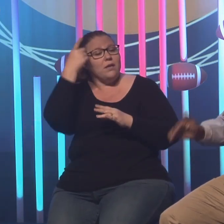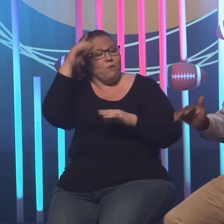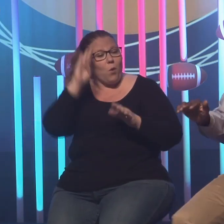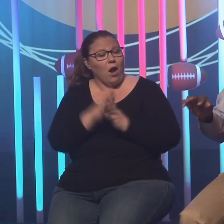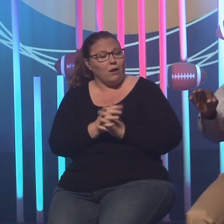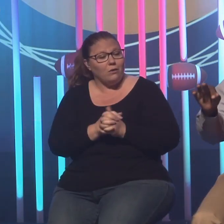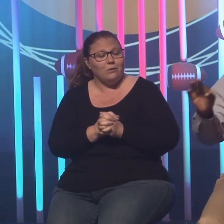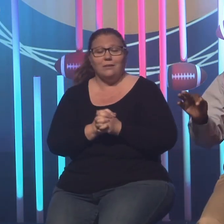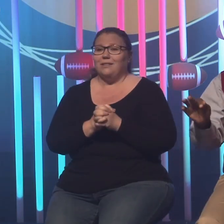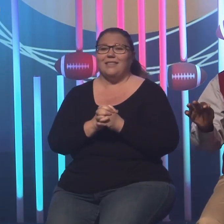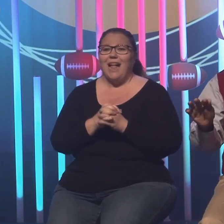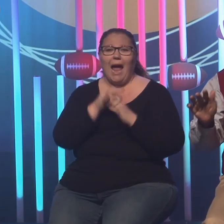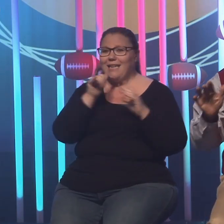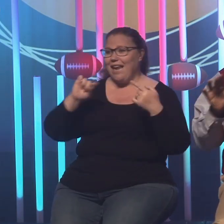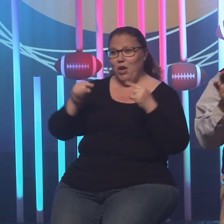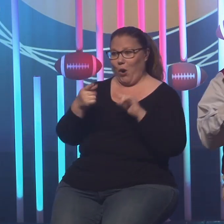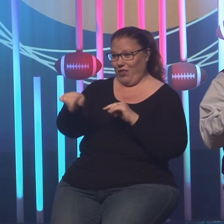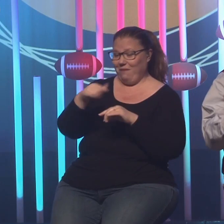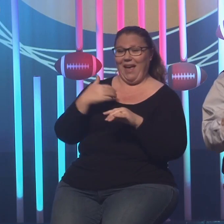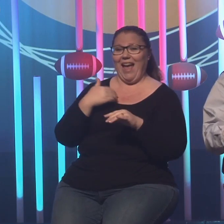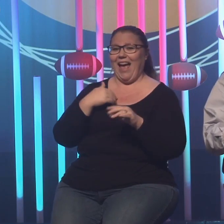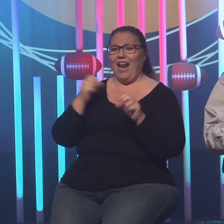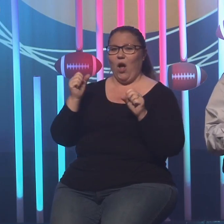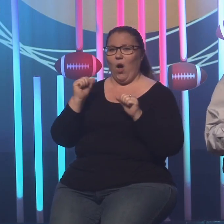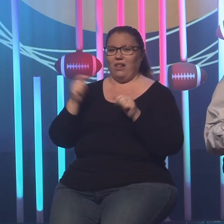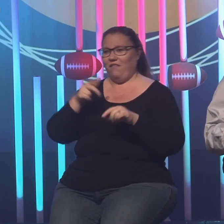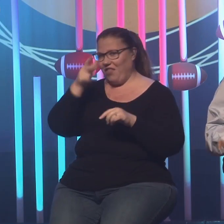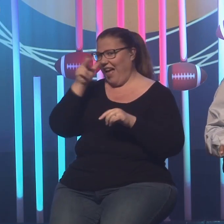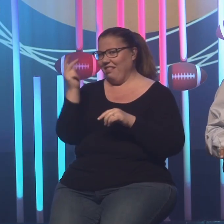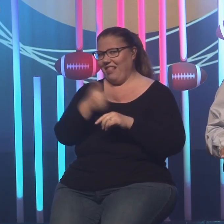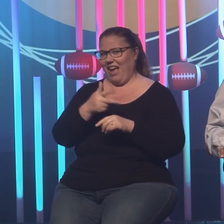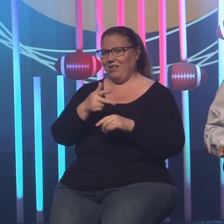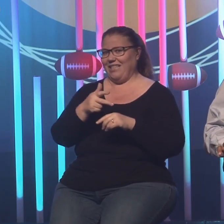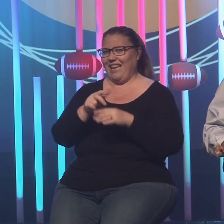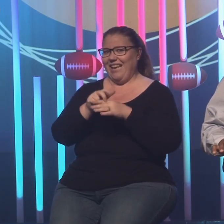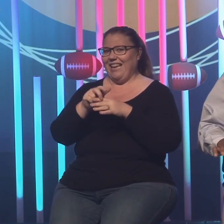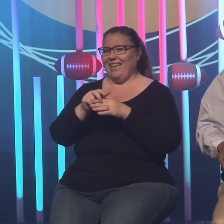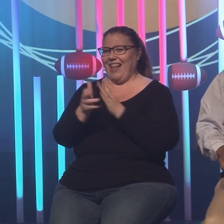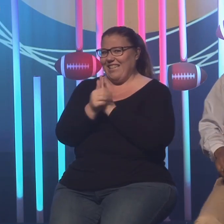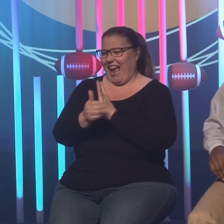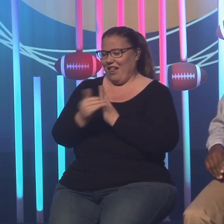Broncos. No, it didn't hurt them. I mean, they had all that lousy talent before I got there.